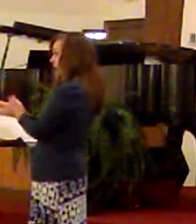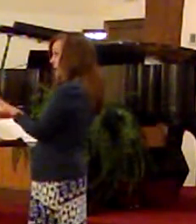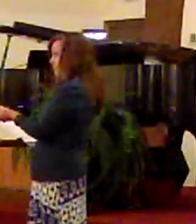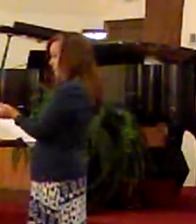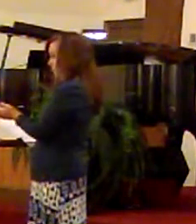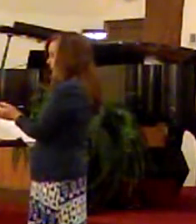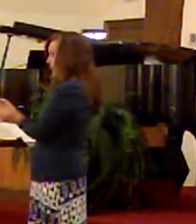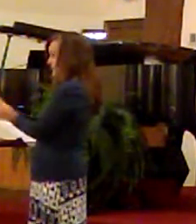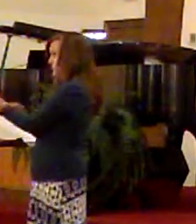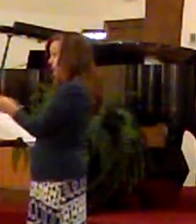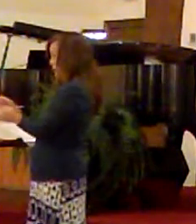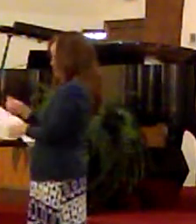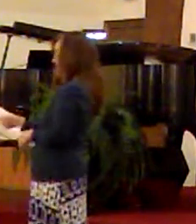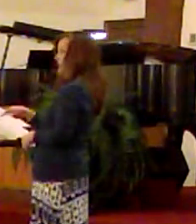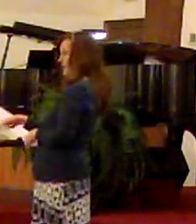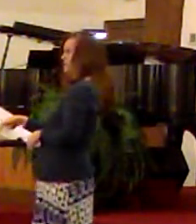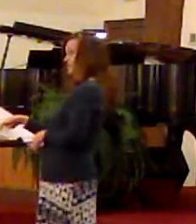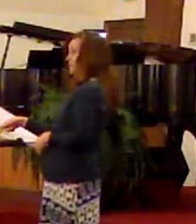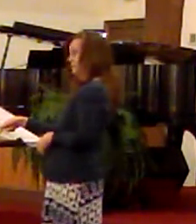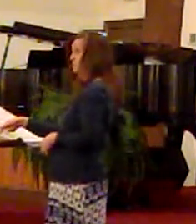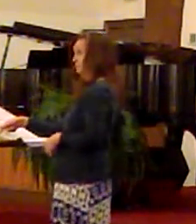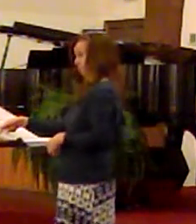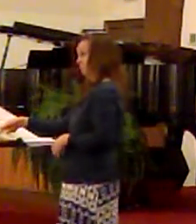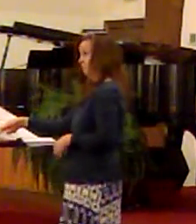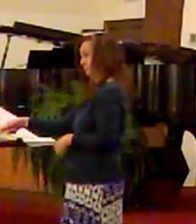We study it, we find that out.